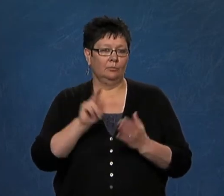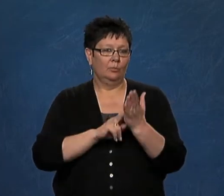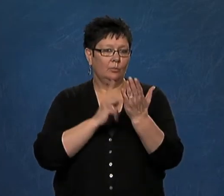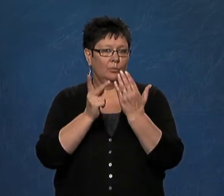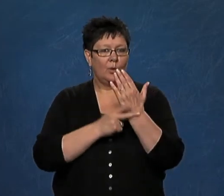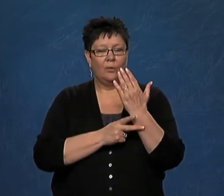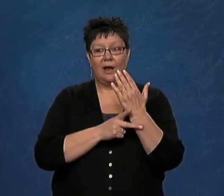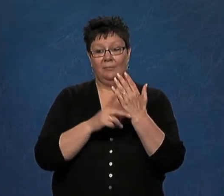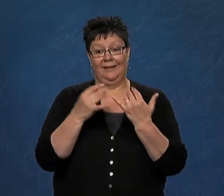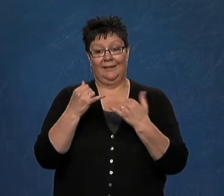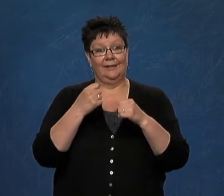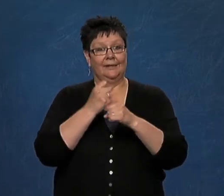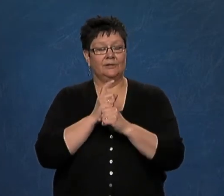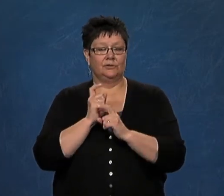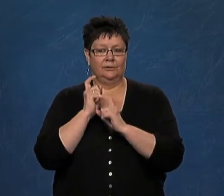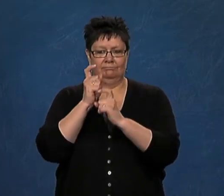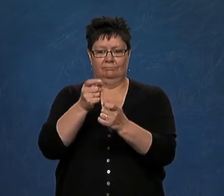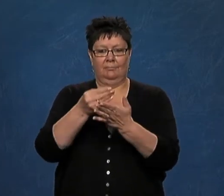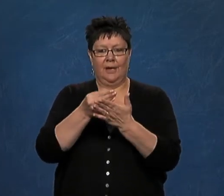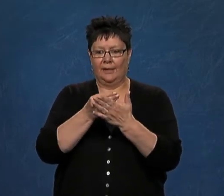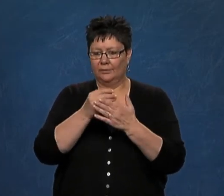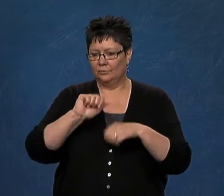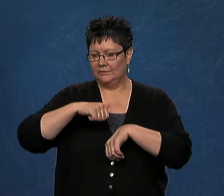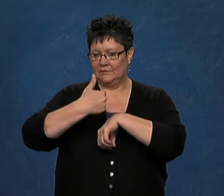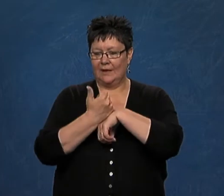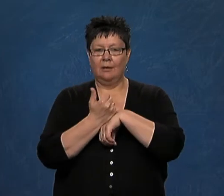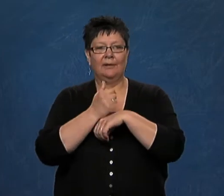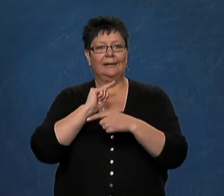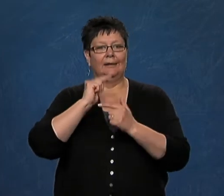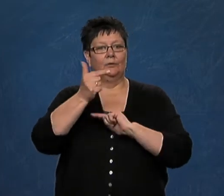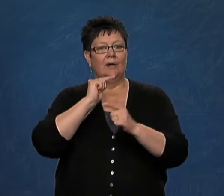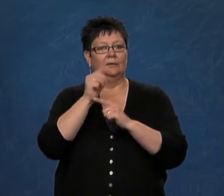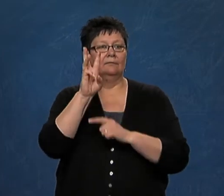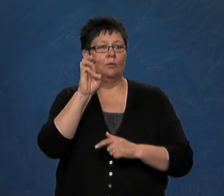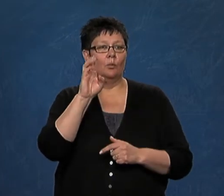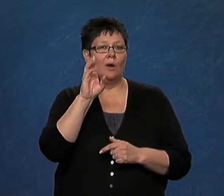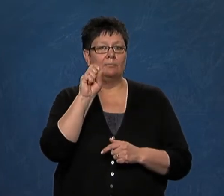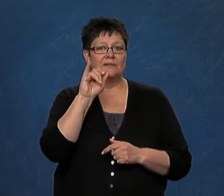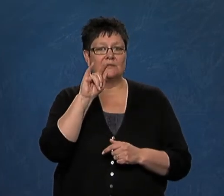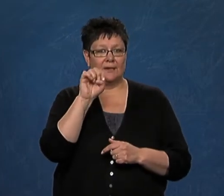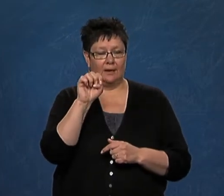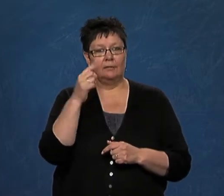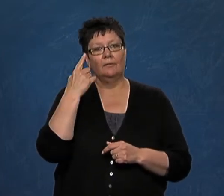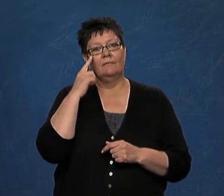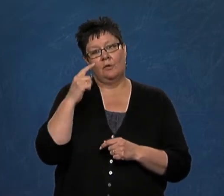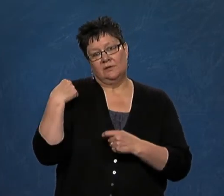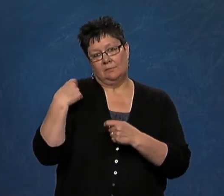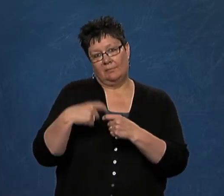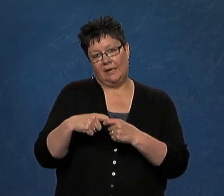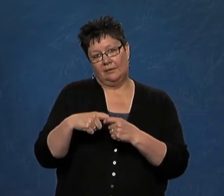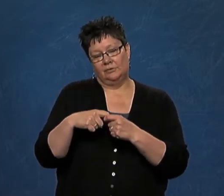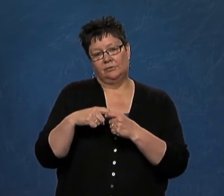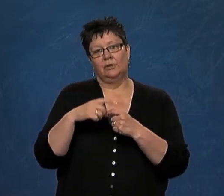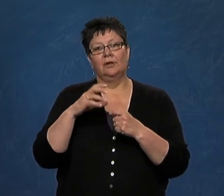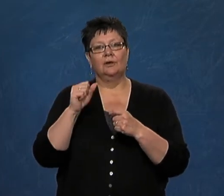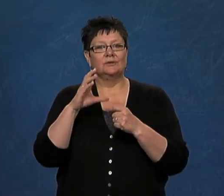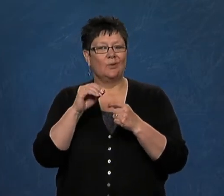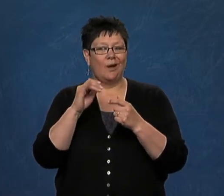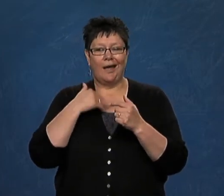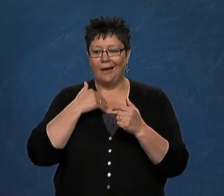and a technological initiative grant. This year they provided a grant for an interactive website for